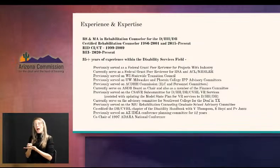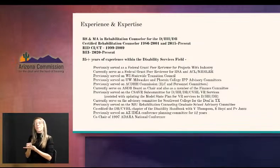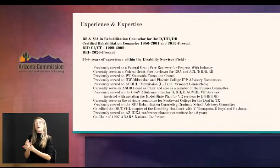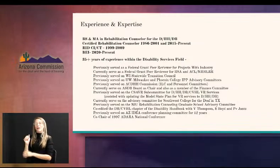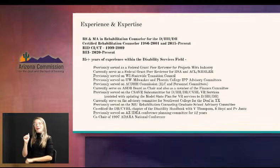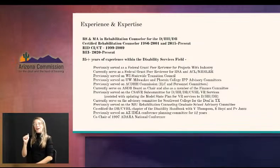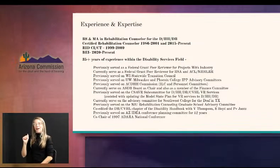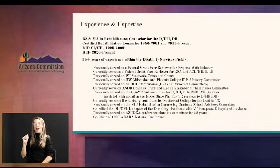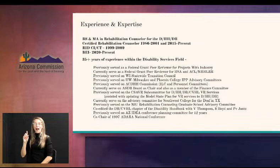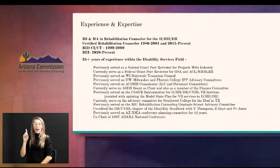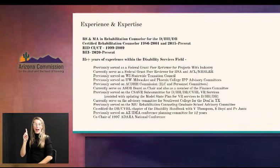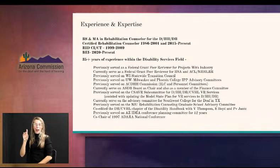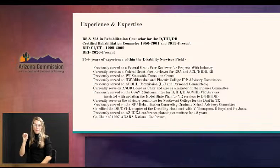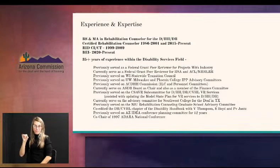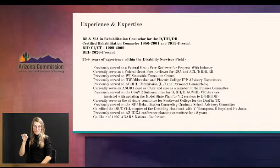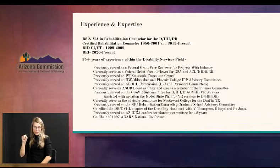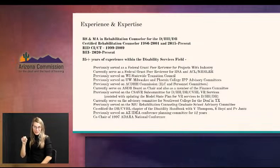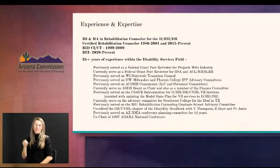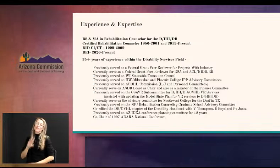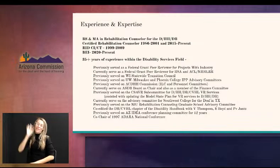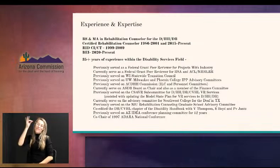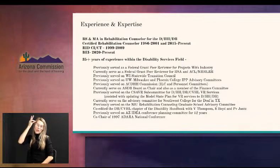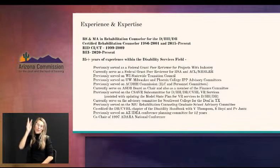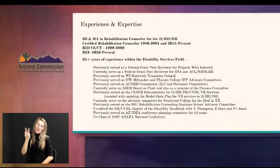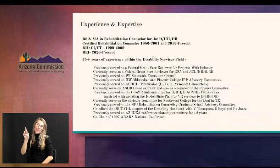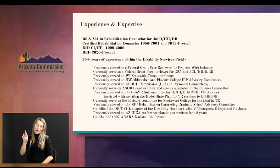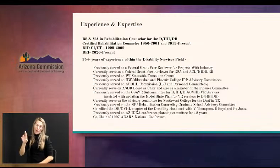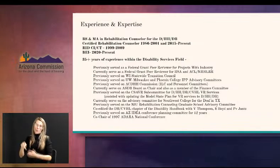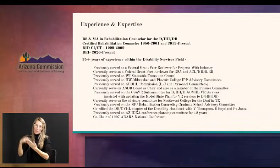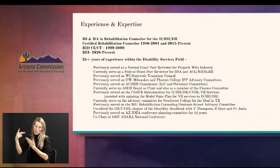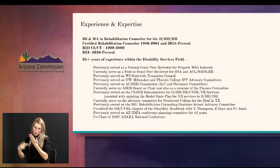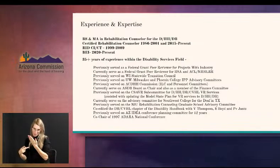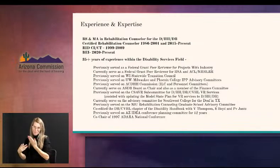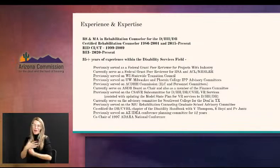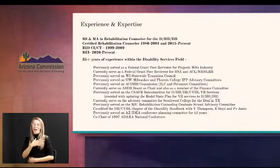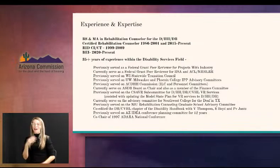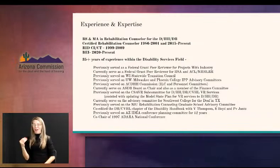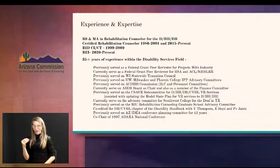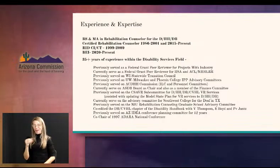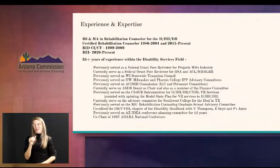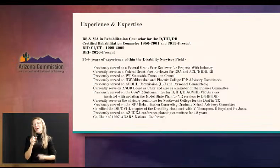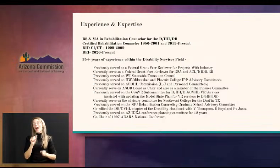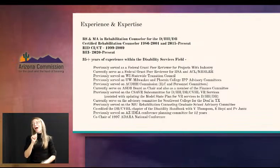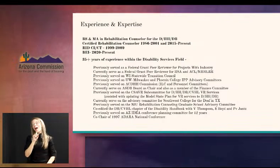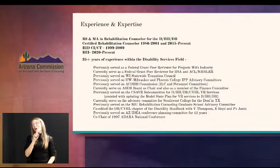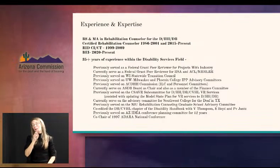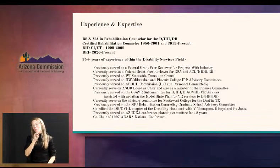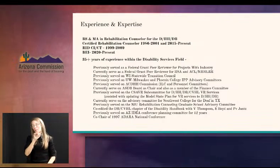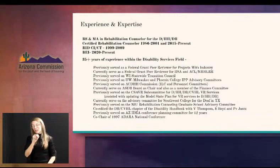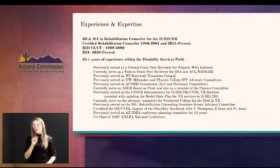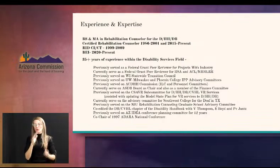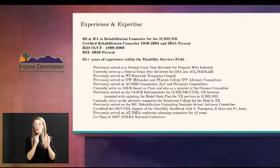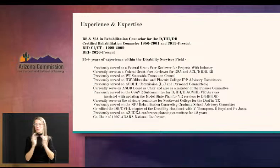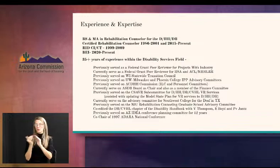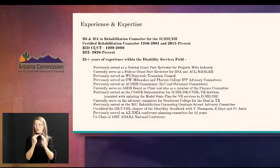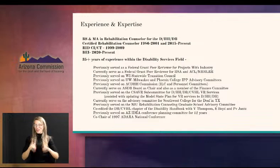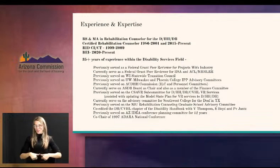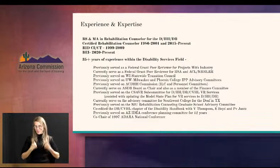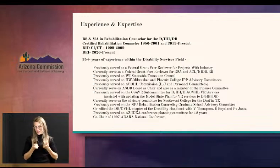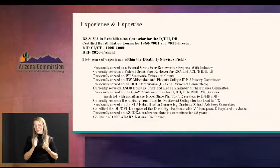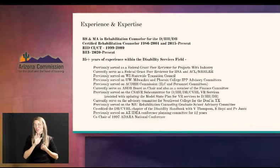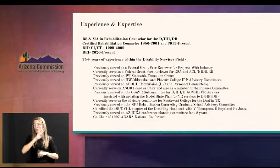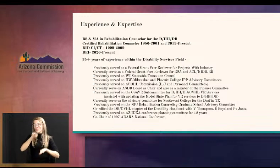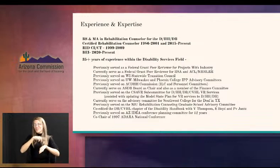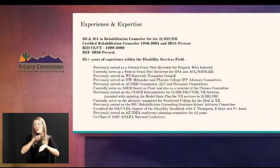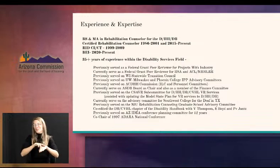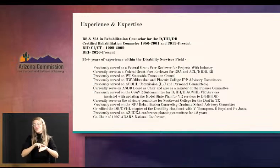the federal voc rehab program, and with the Administration for Community Living for their National Institute